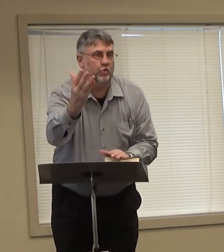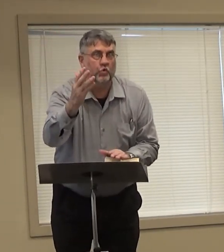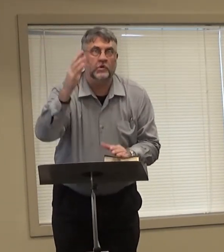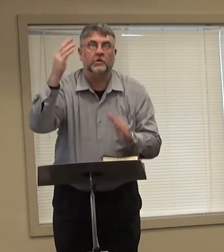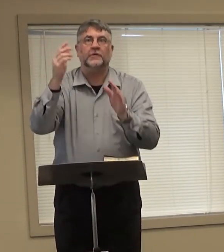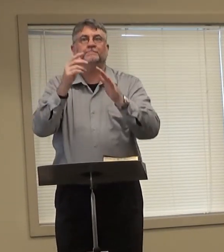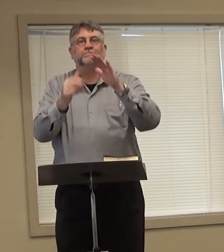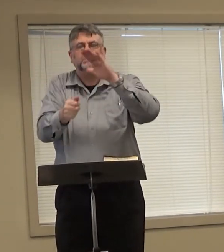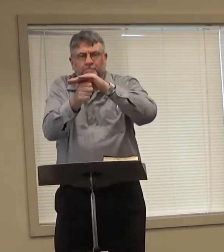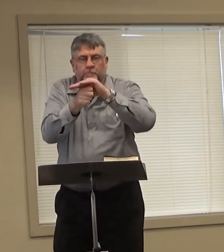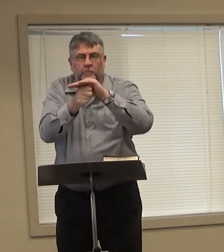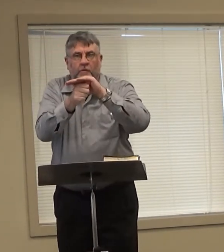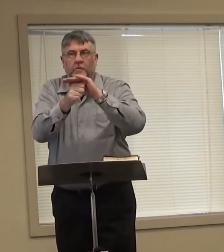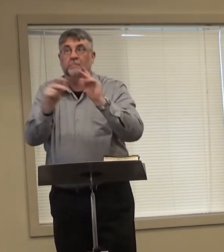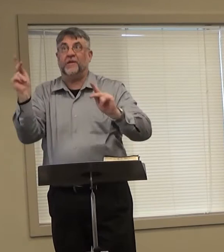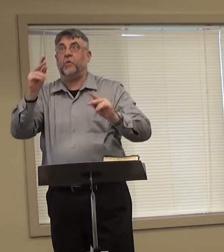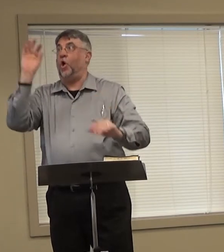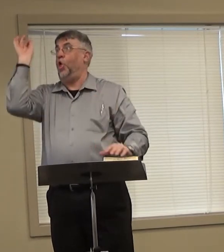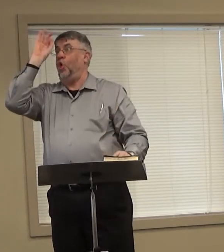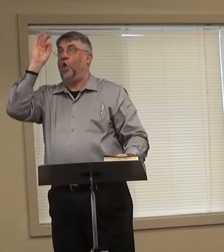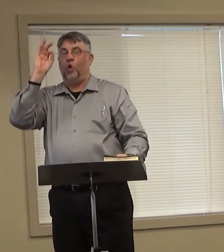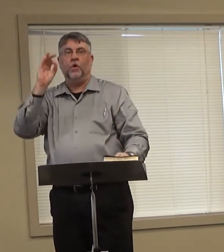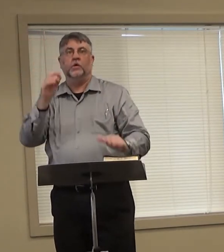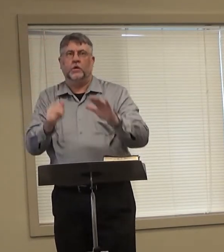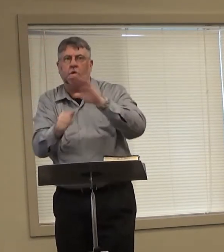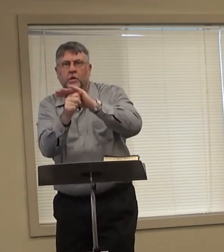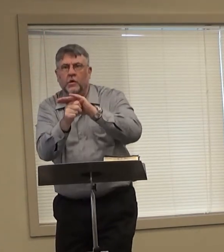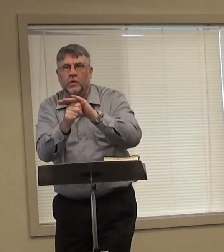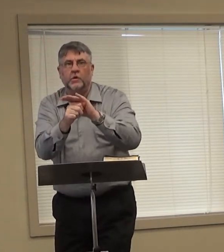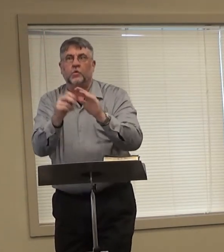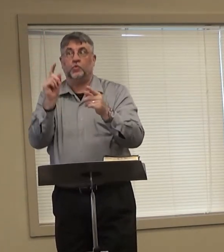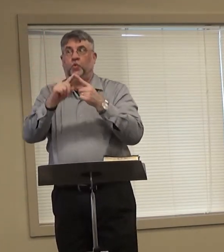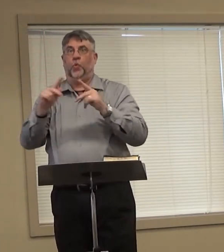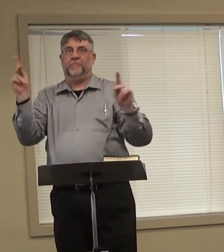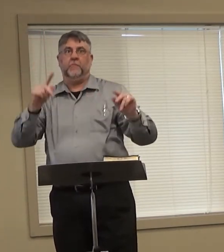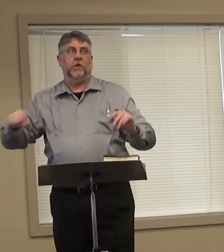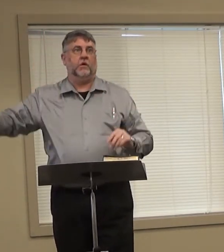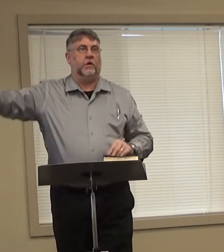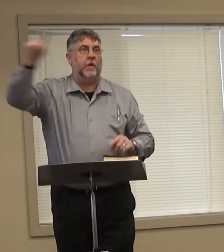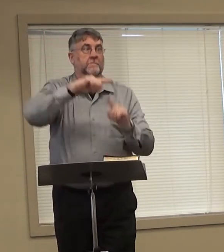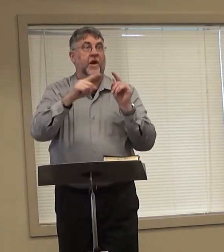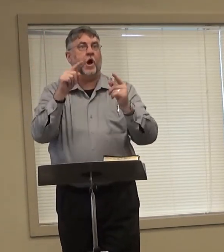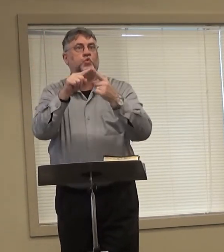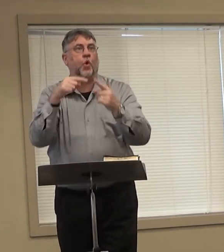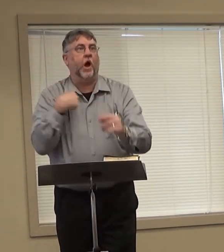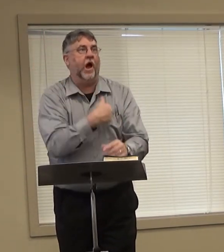Meaning God will share with you secret things that you know not.